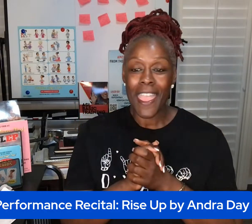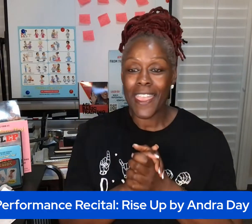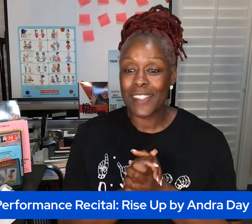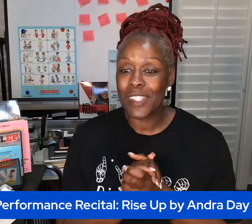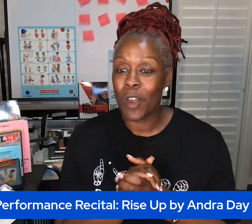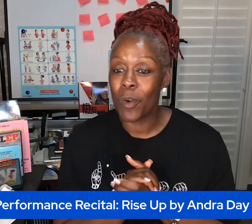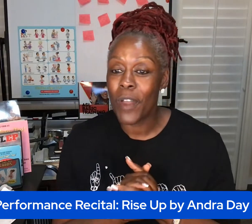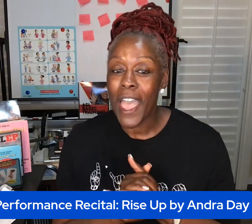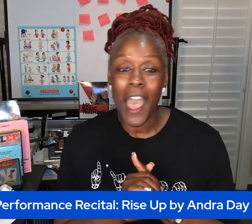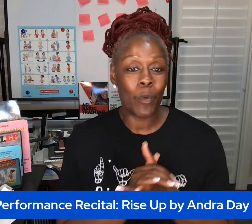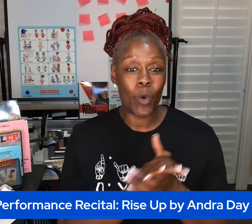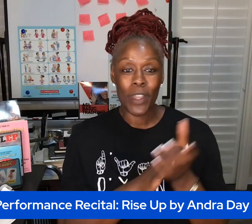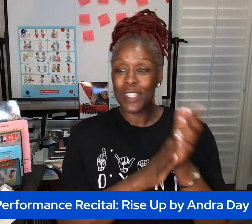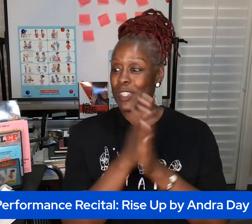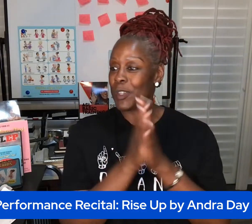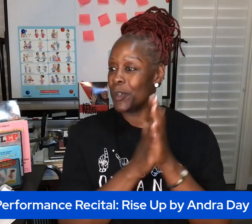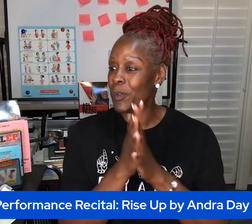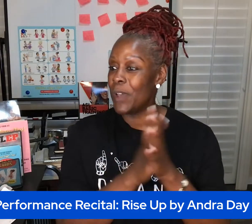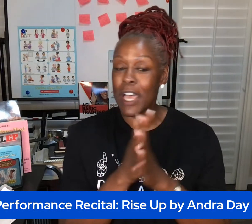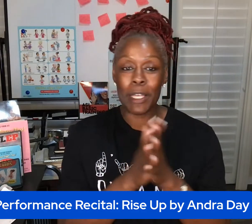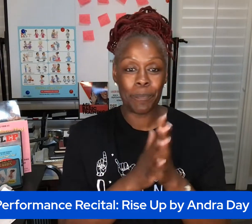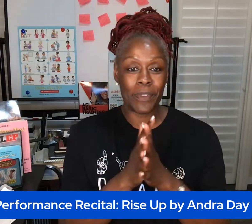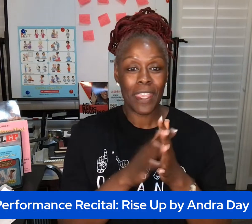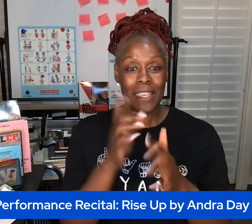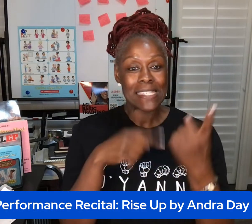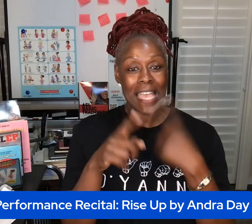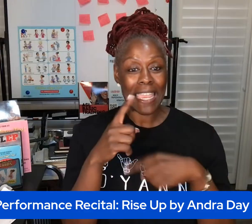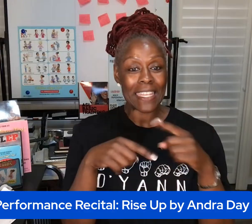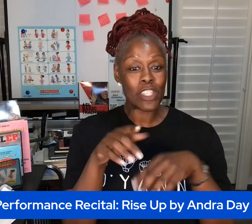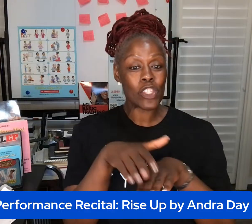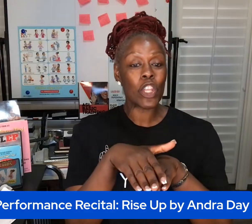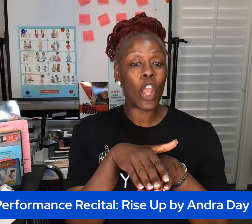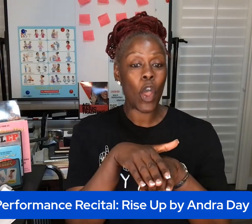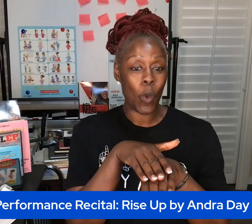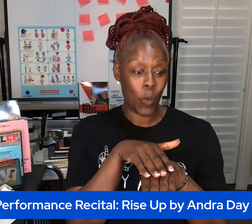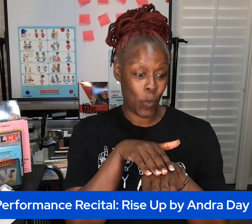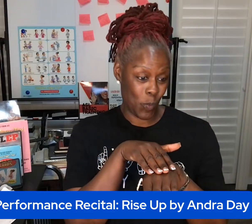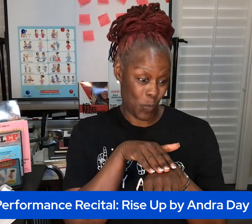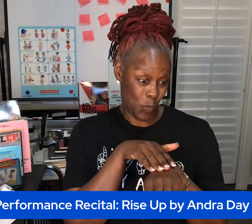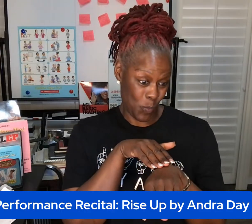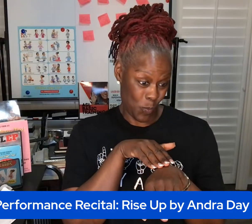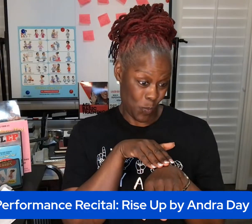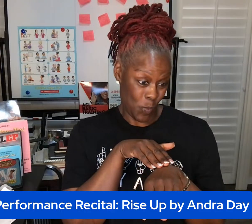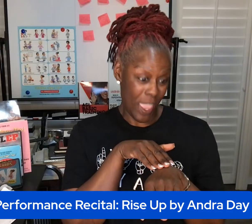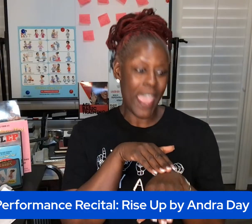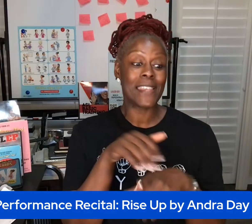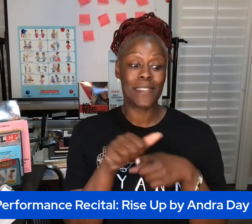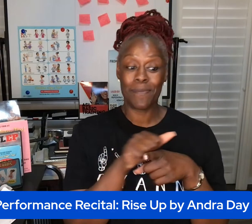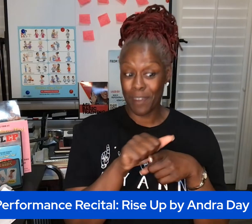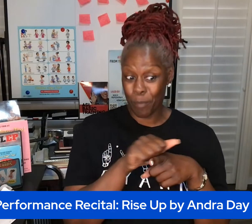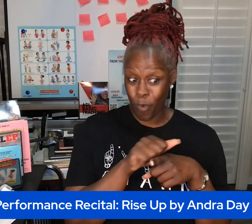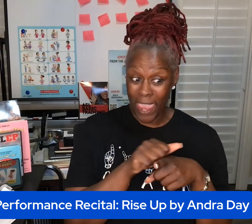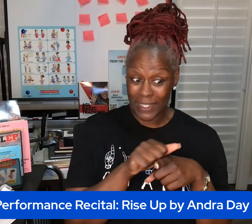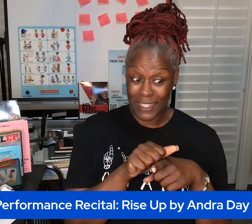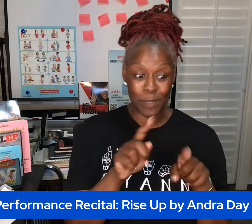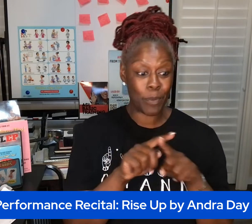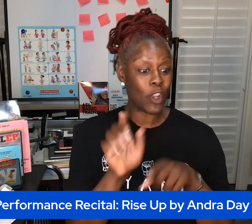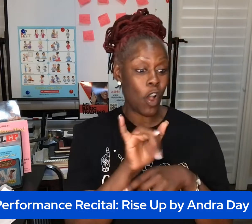And so I'm going to sign it slow as the practice, but